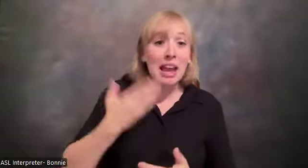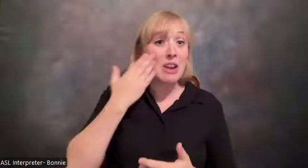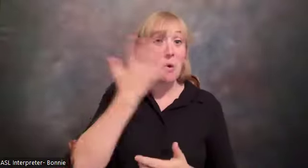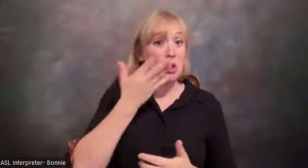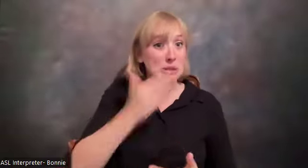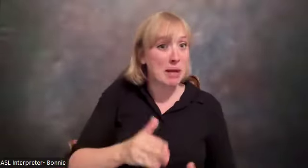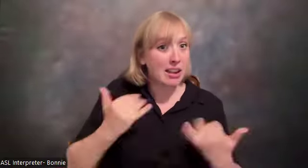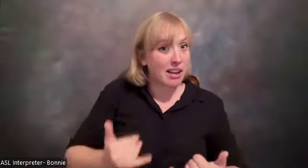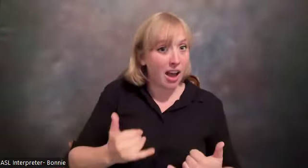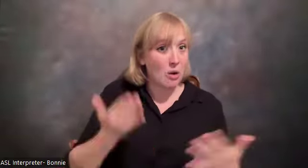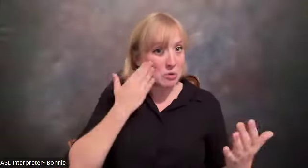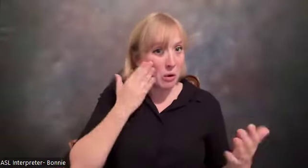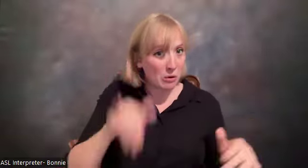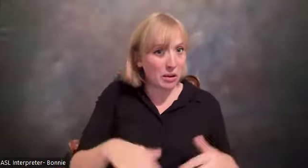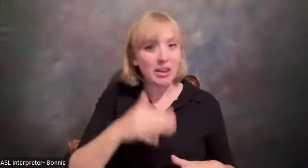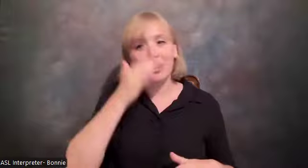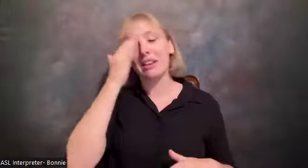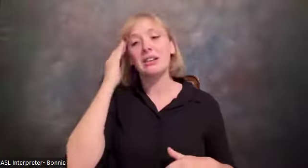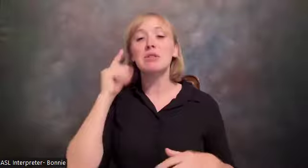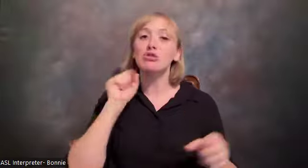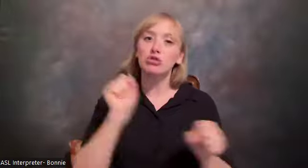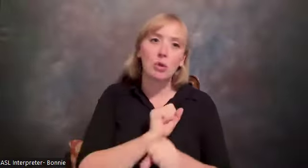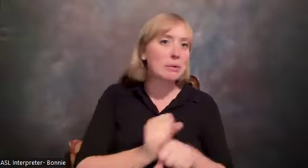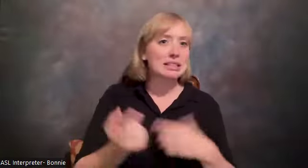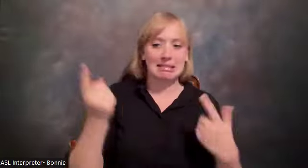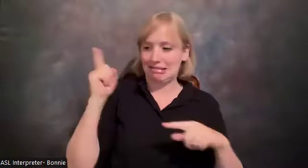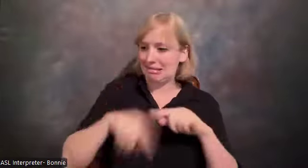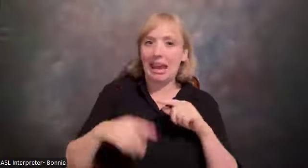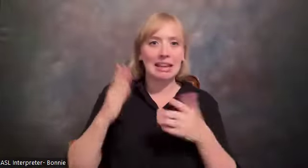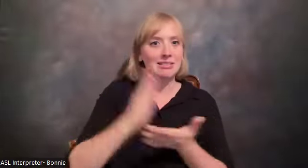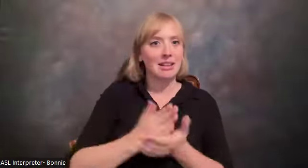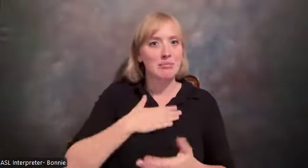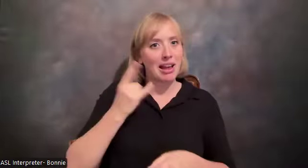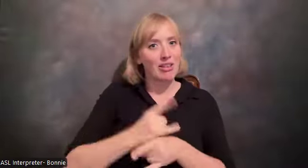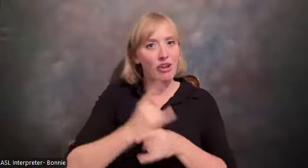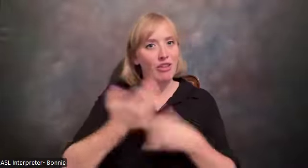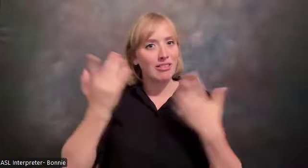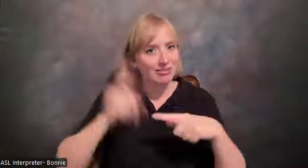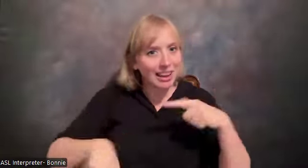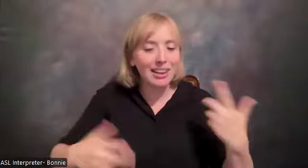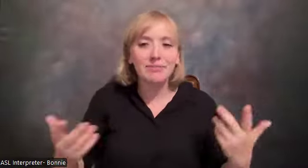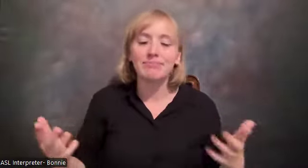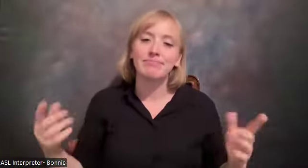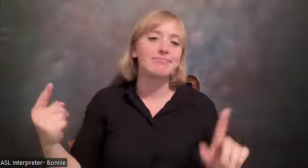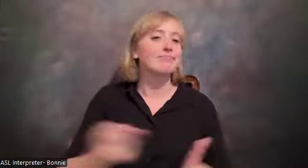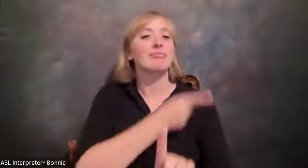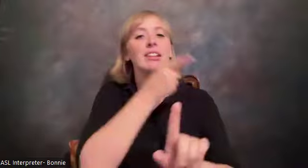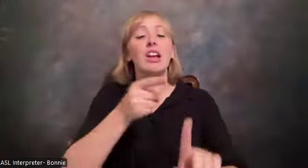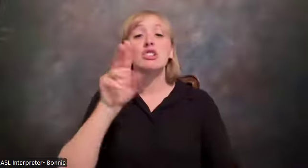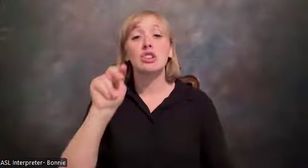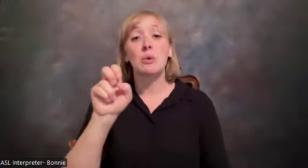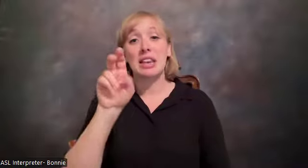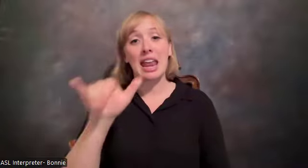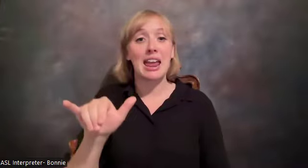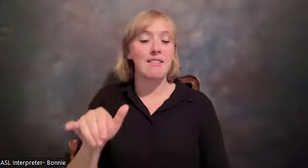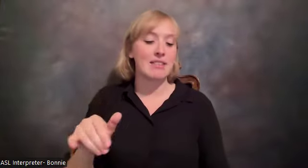right now, right? But man, you can't. So anyway, the Navy had salted my